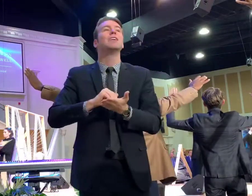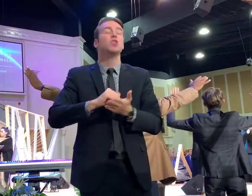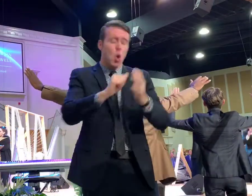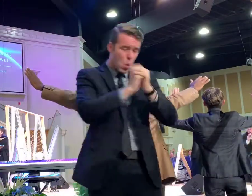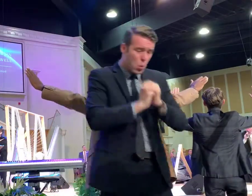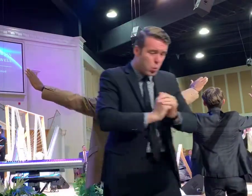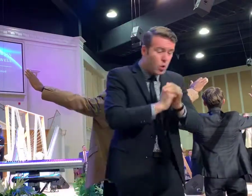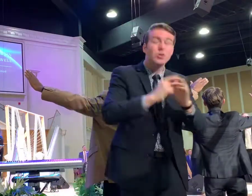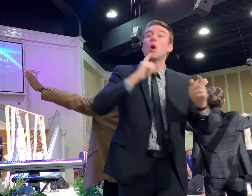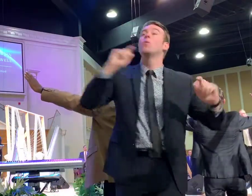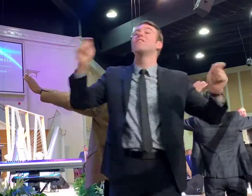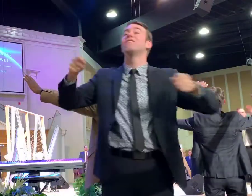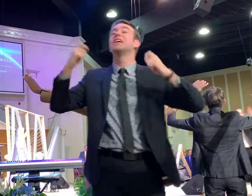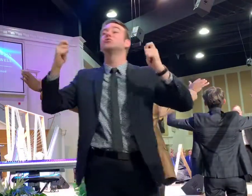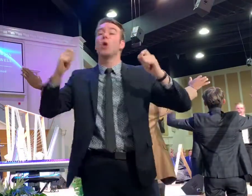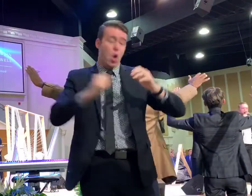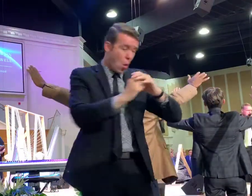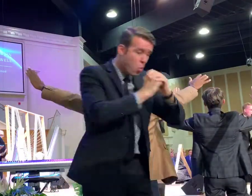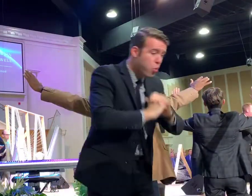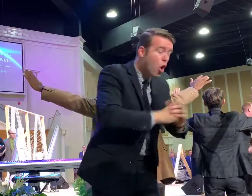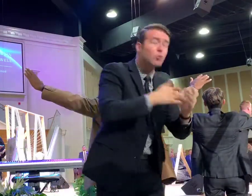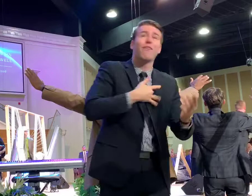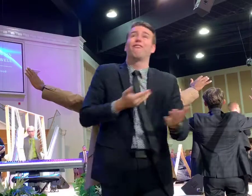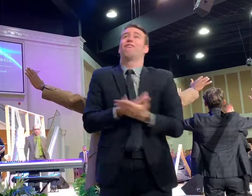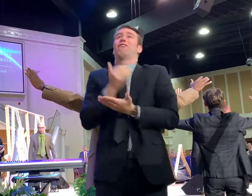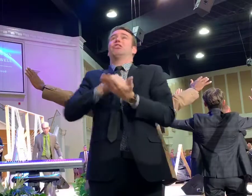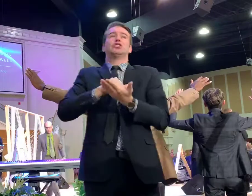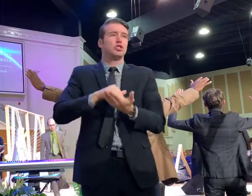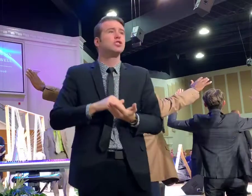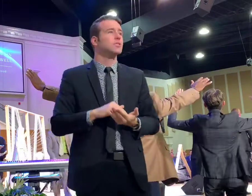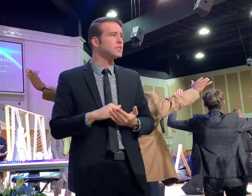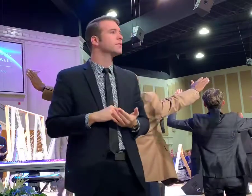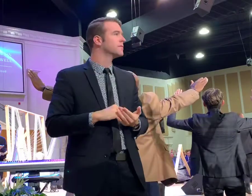victory, worship will give you refreshing.